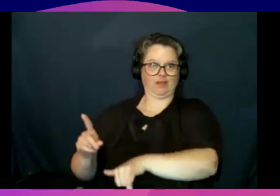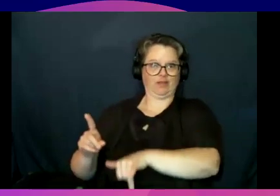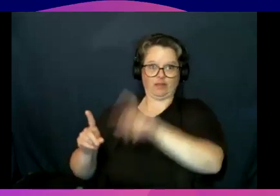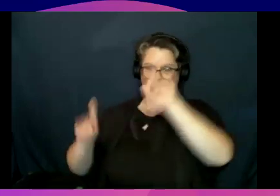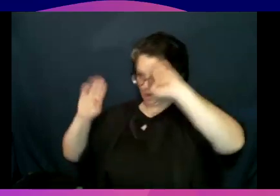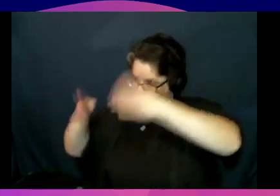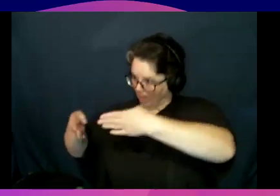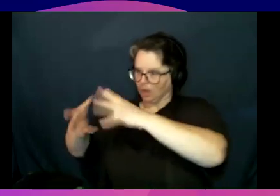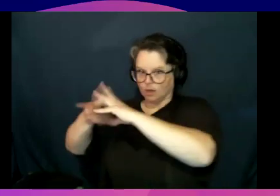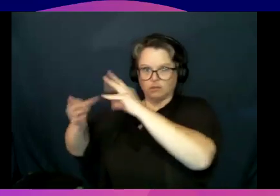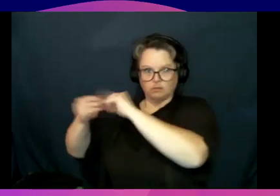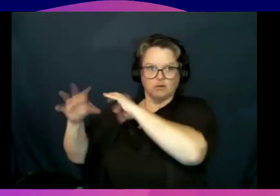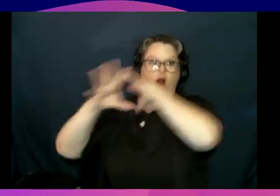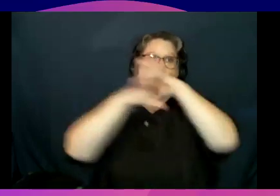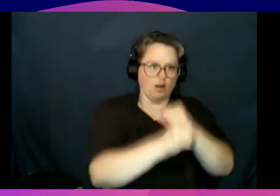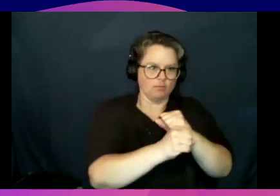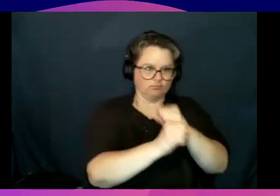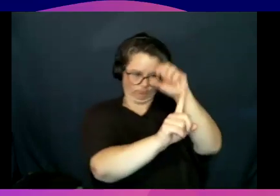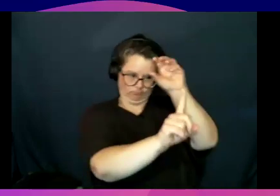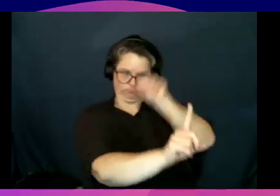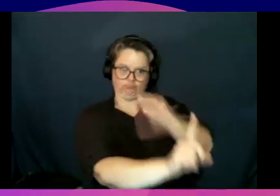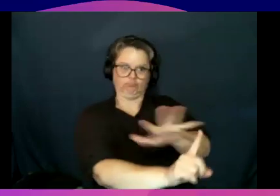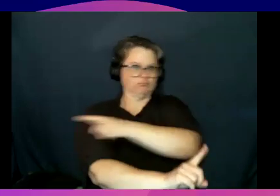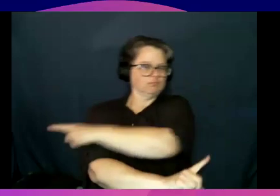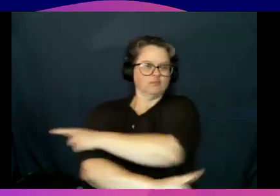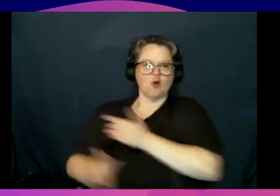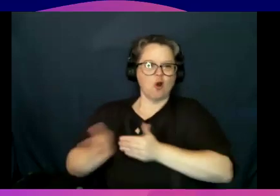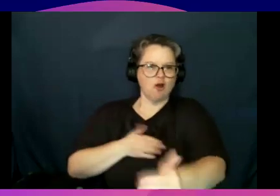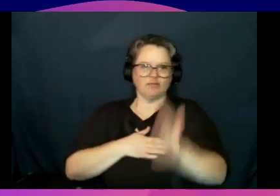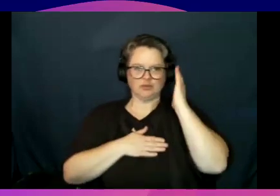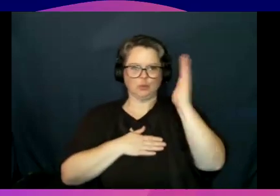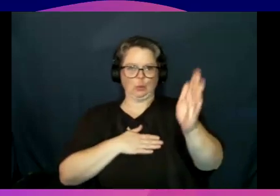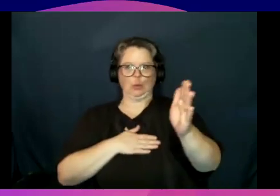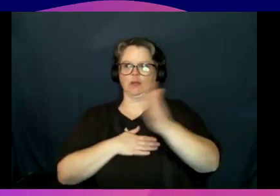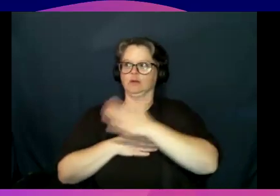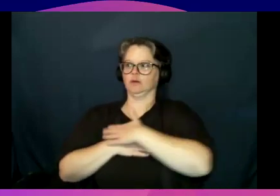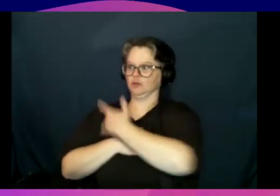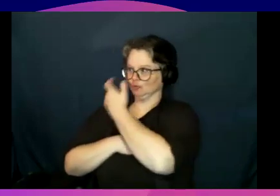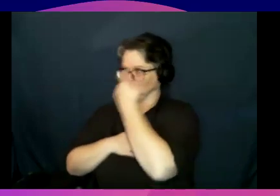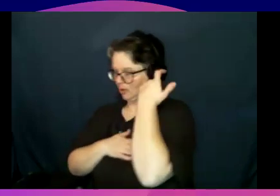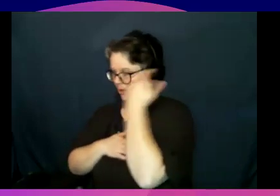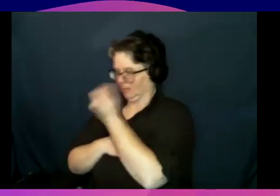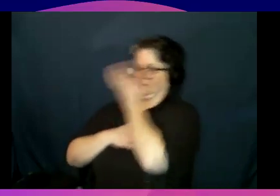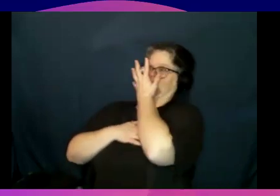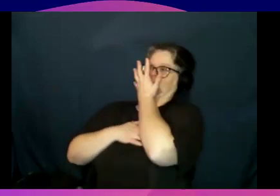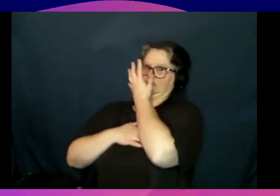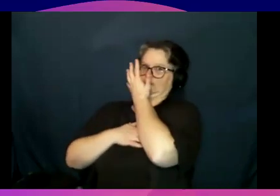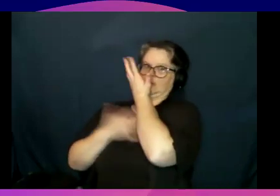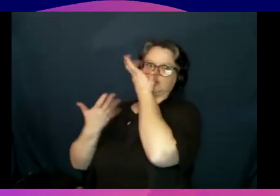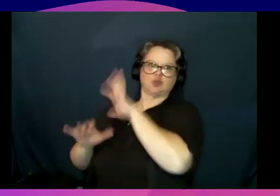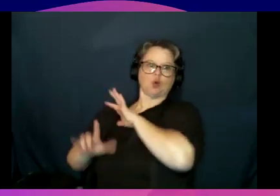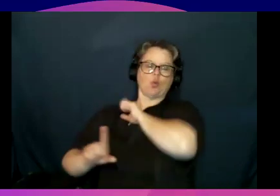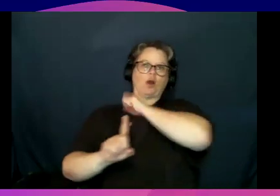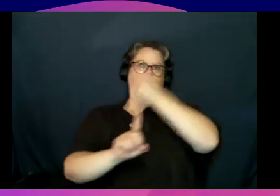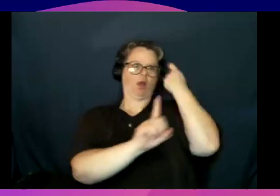of consent, heads up, and outside edges, and it's been a good practice. But I will